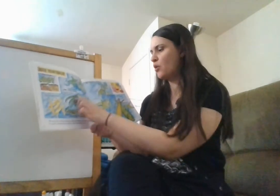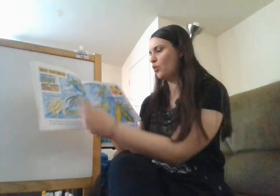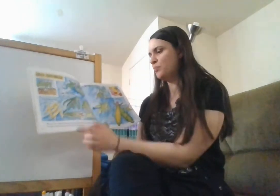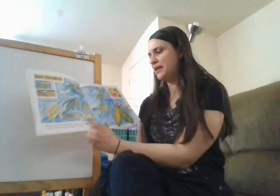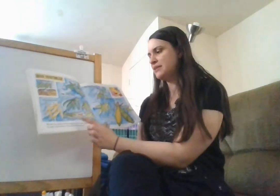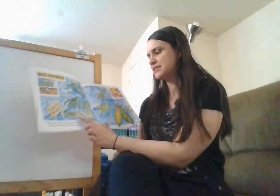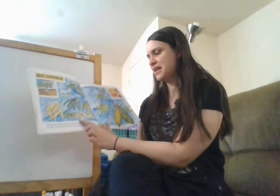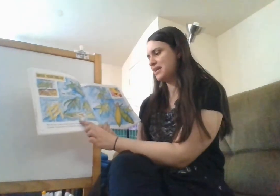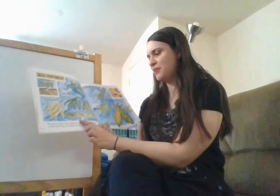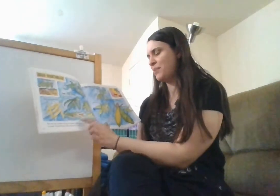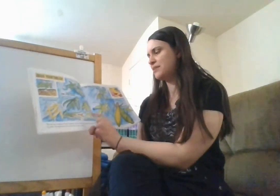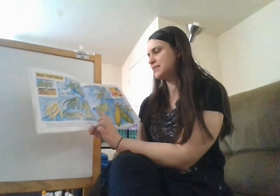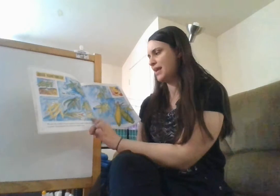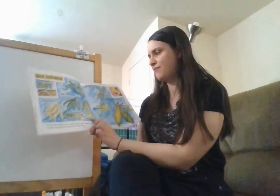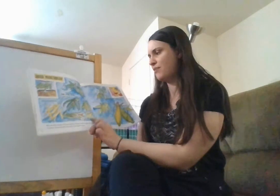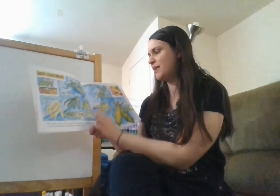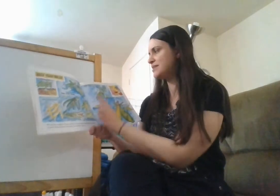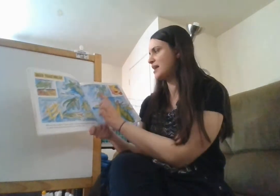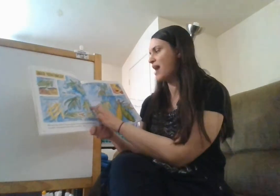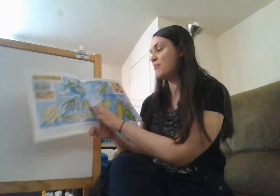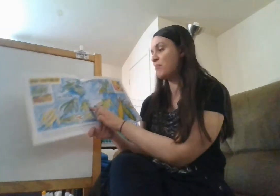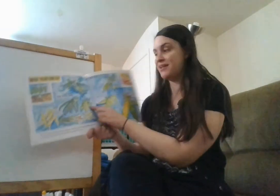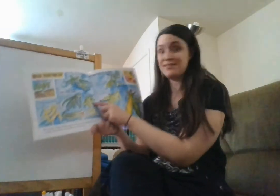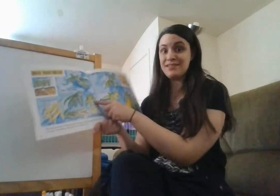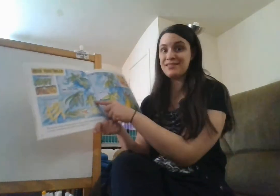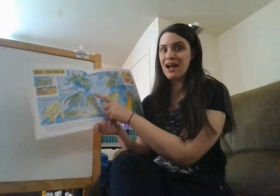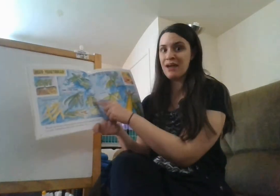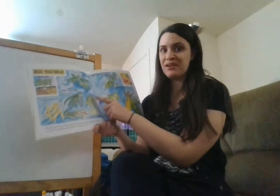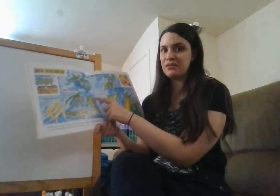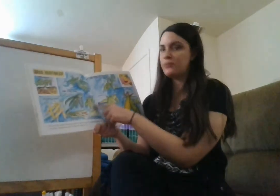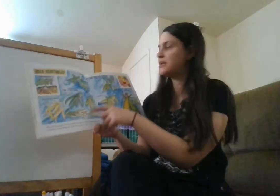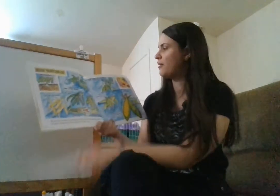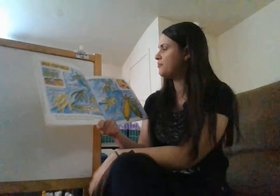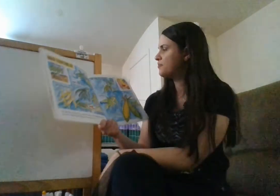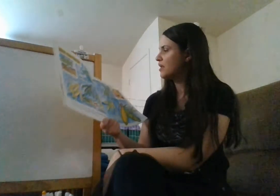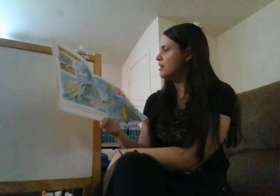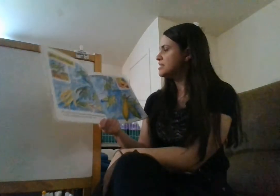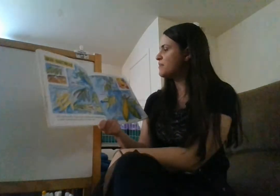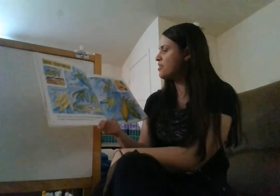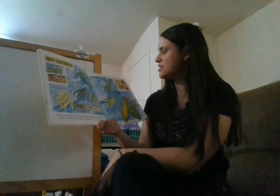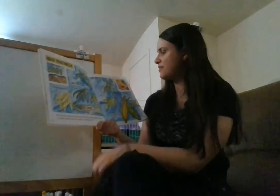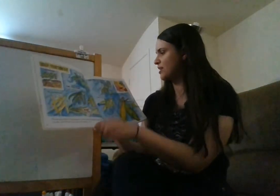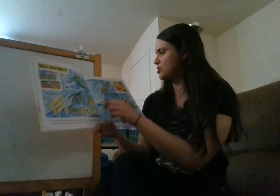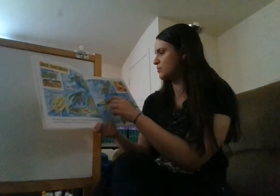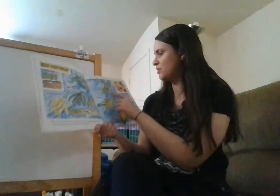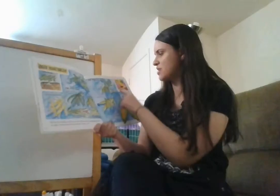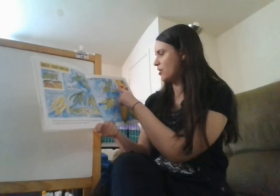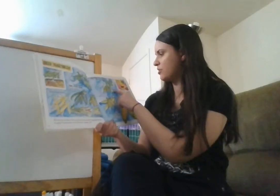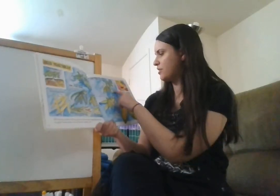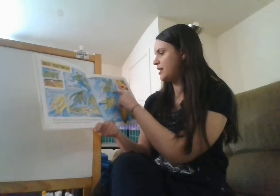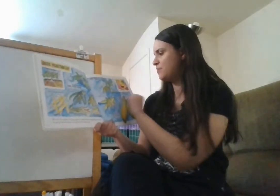pole beans, kidney beans, navy beans, and lima beans. This is the guy we grew in the window. Some other seed vegetables are green